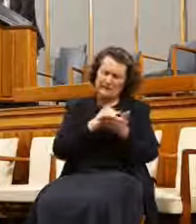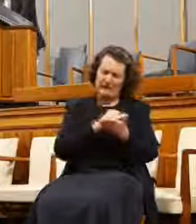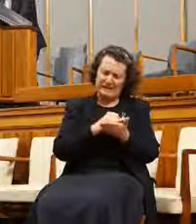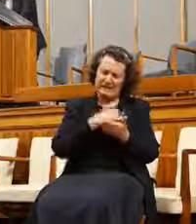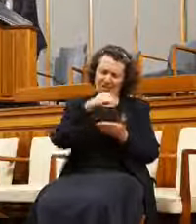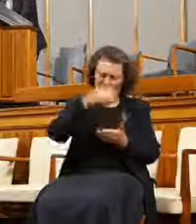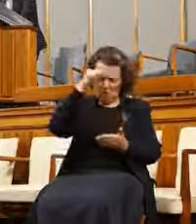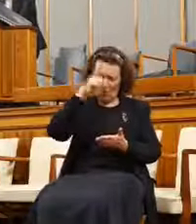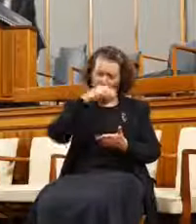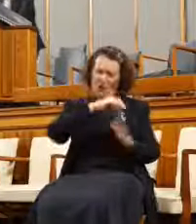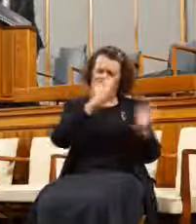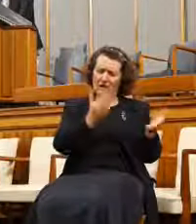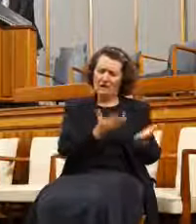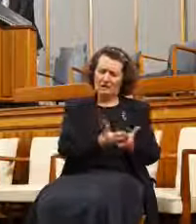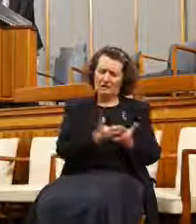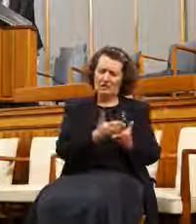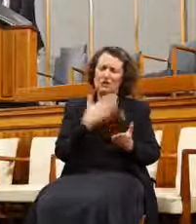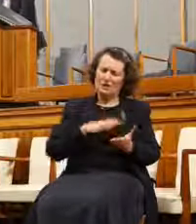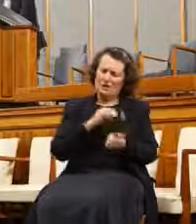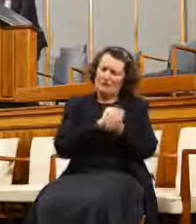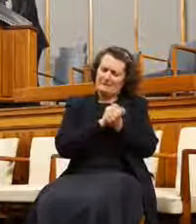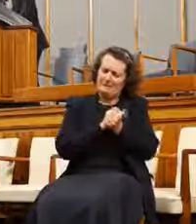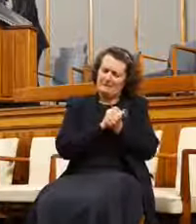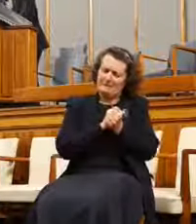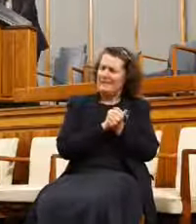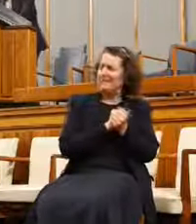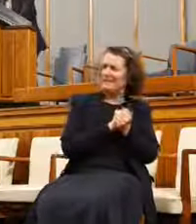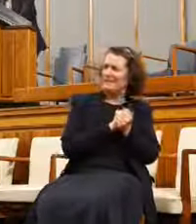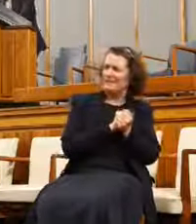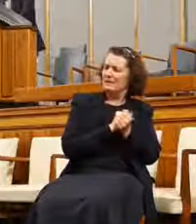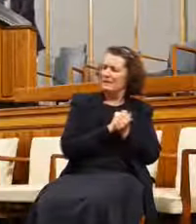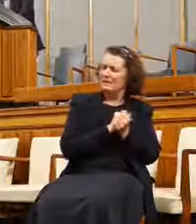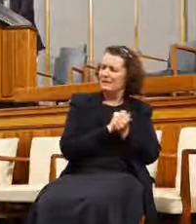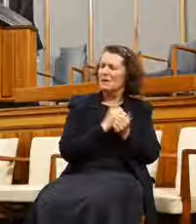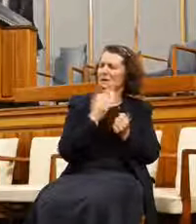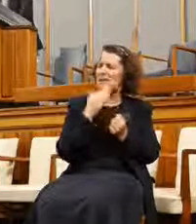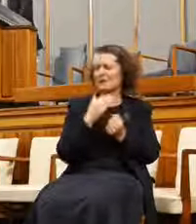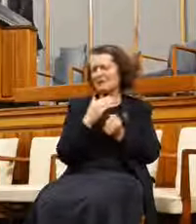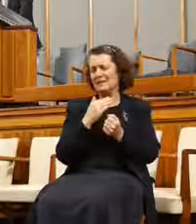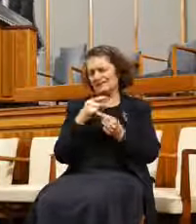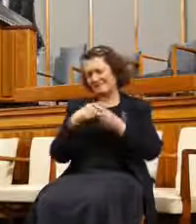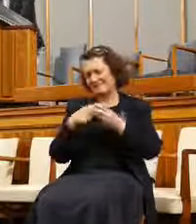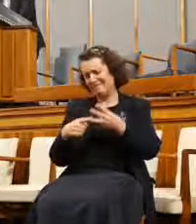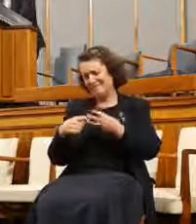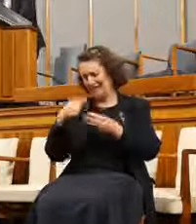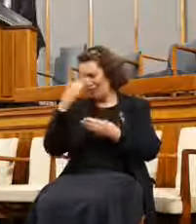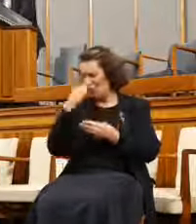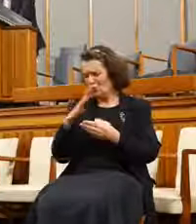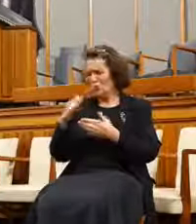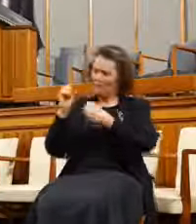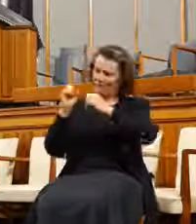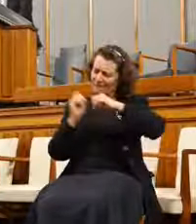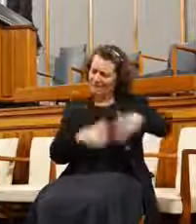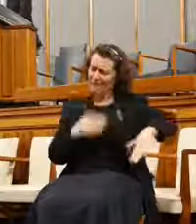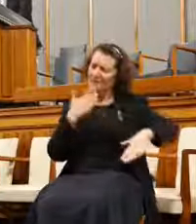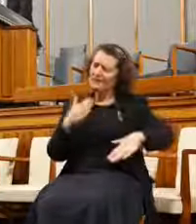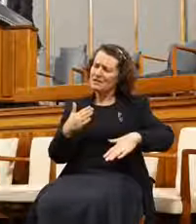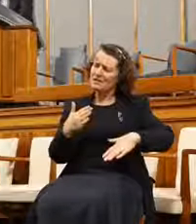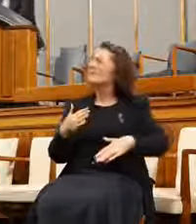this passing world. Oh Lord, we pray that thou wilt show us the great things of heaven and